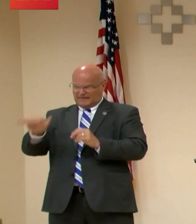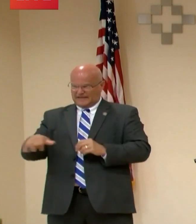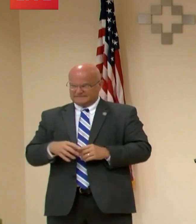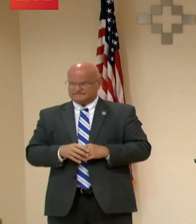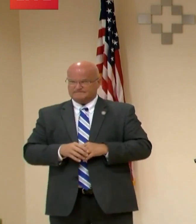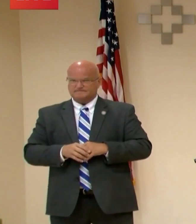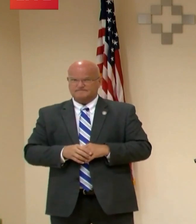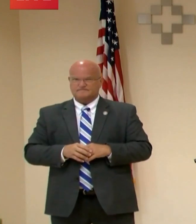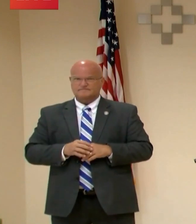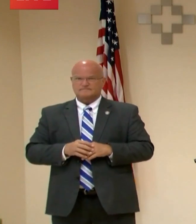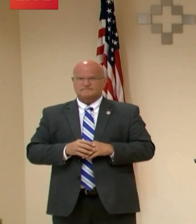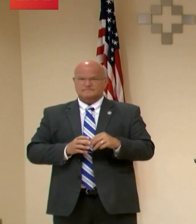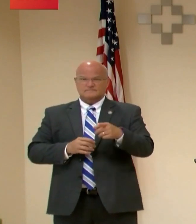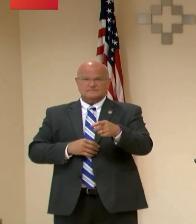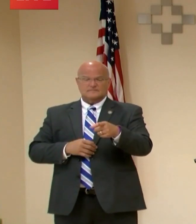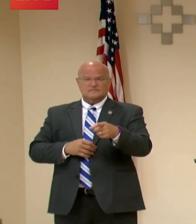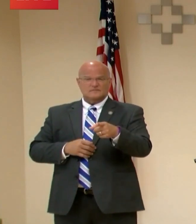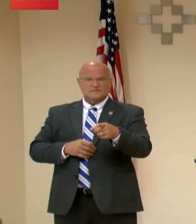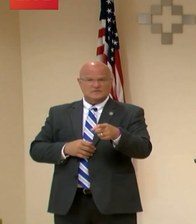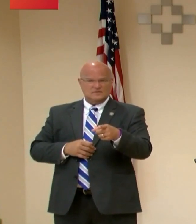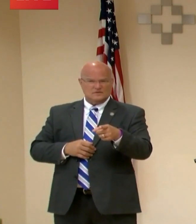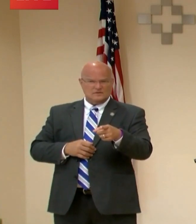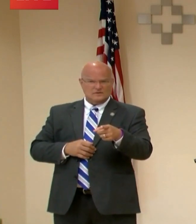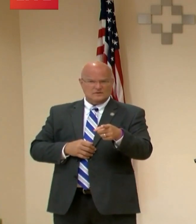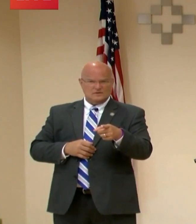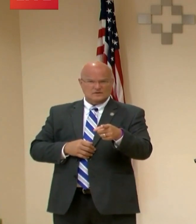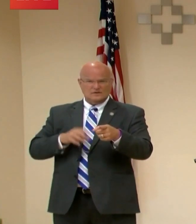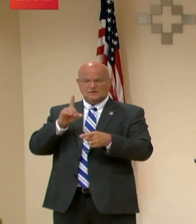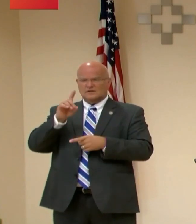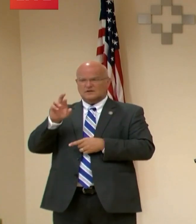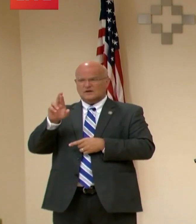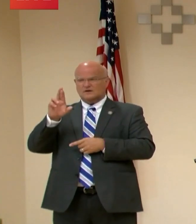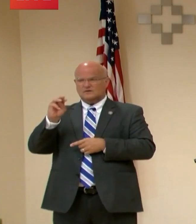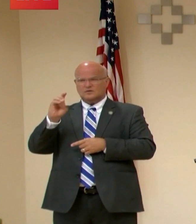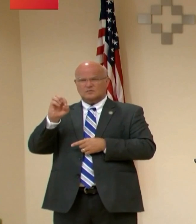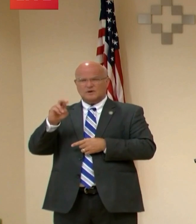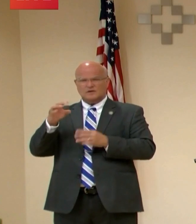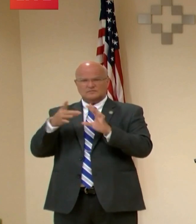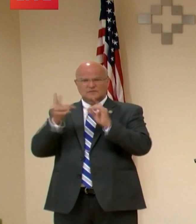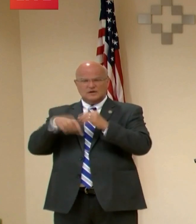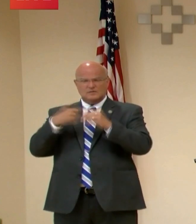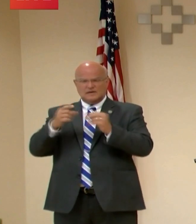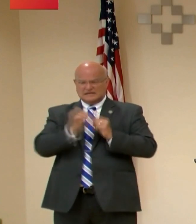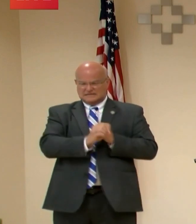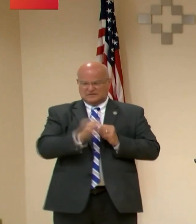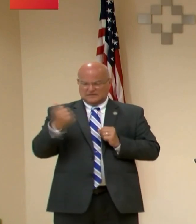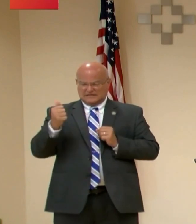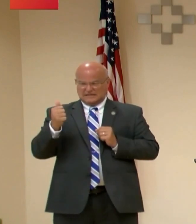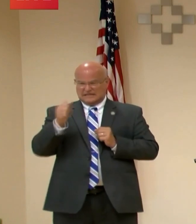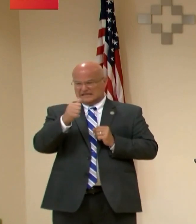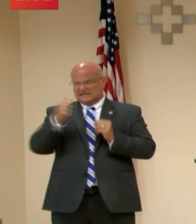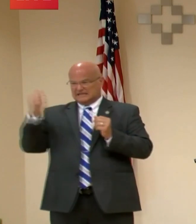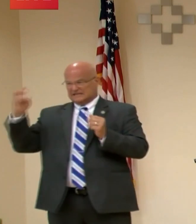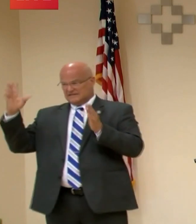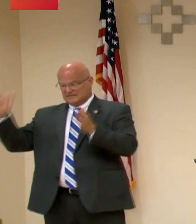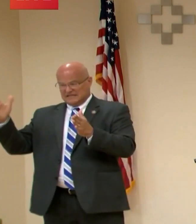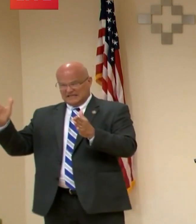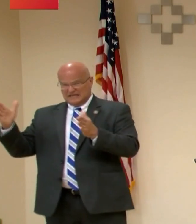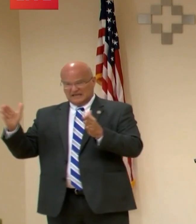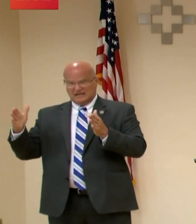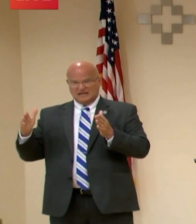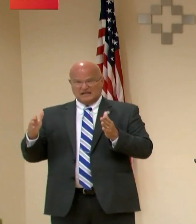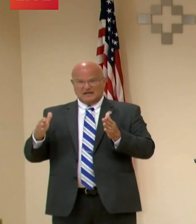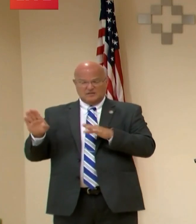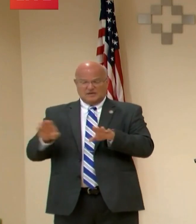that. Yes. So Dr. Romero just brought up a point about 0 to 10 and 10 to